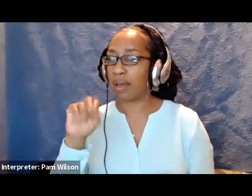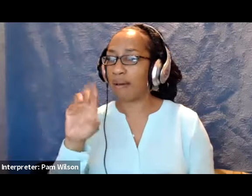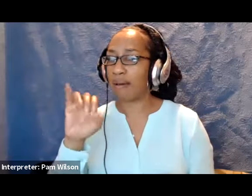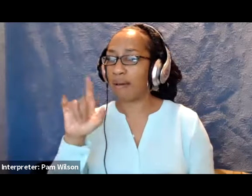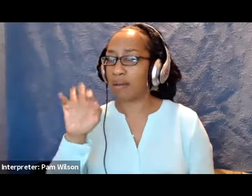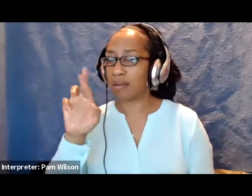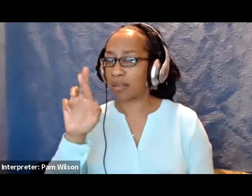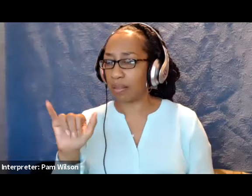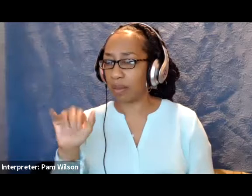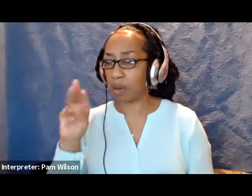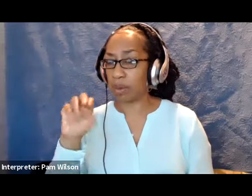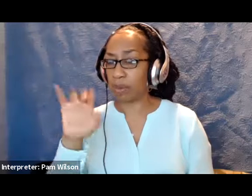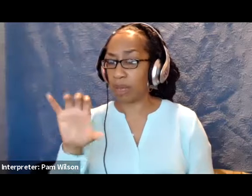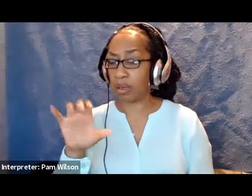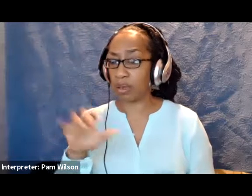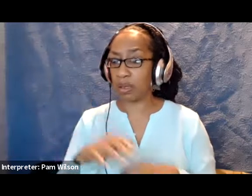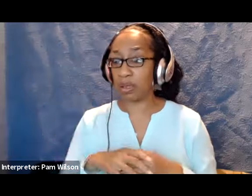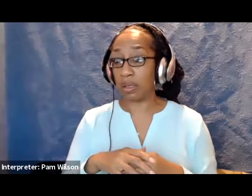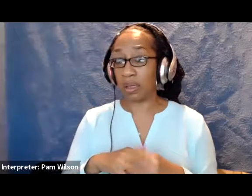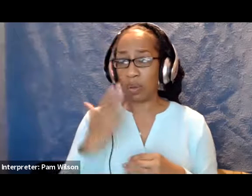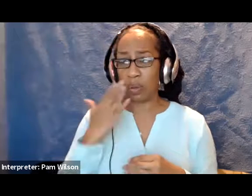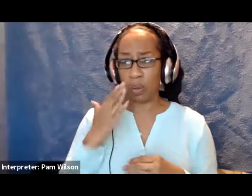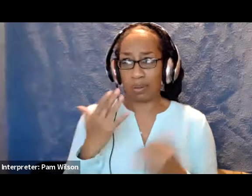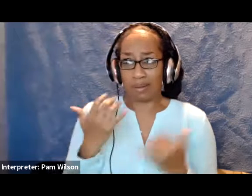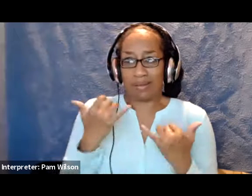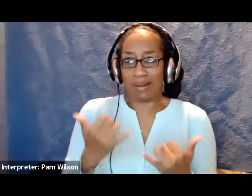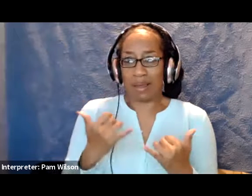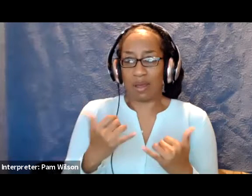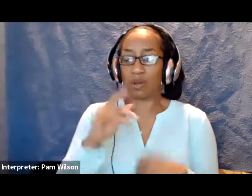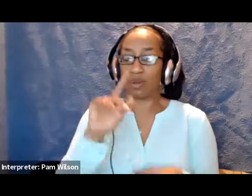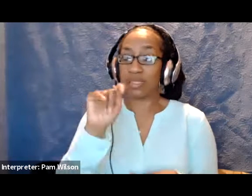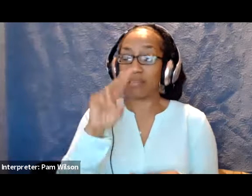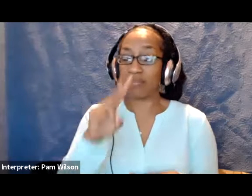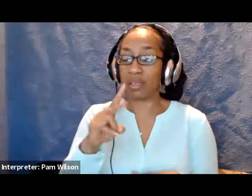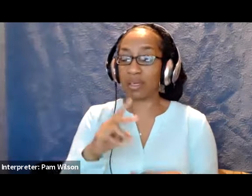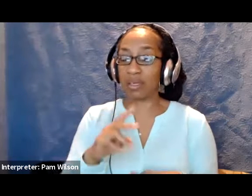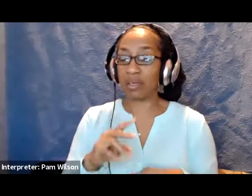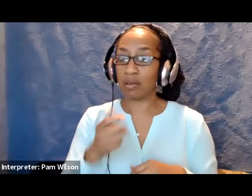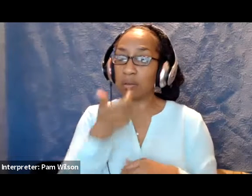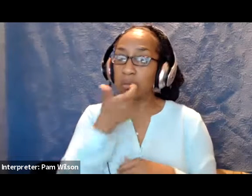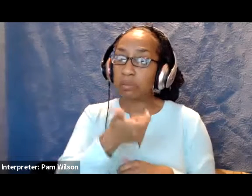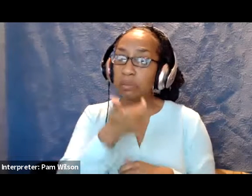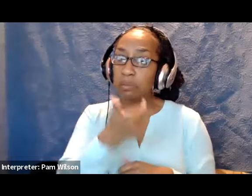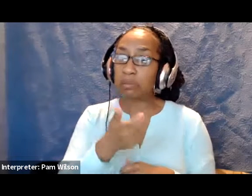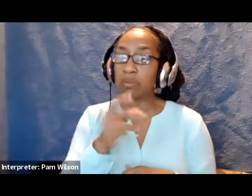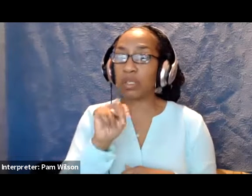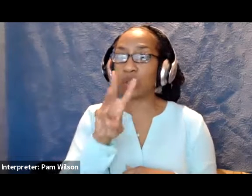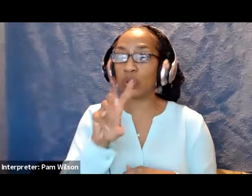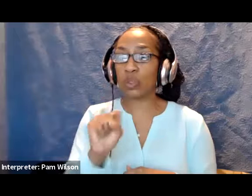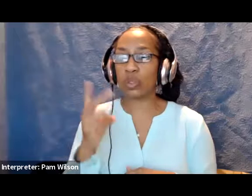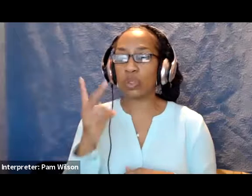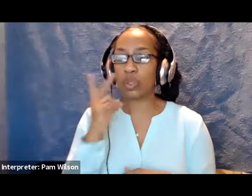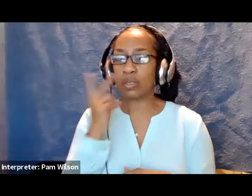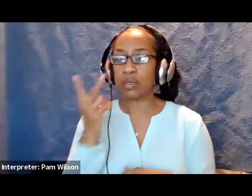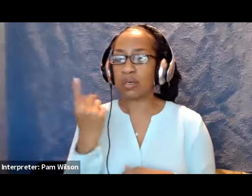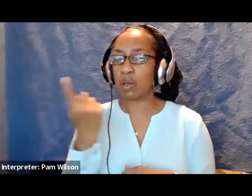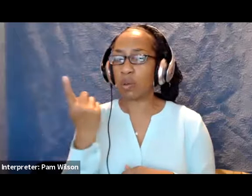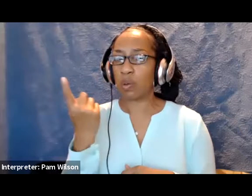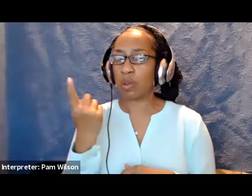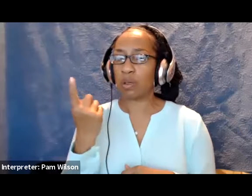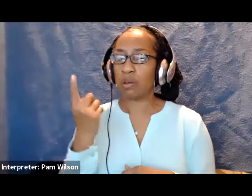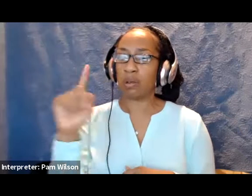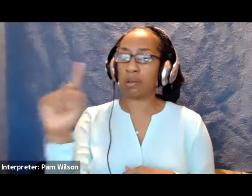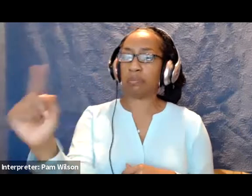watched television these days, you're watching the news and you see somebody come in to talk about